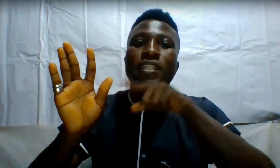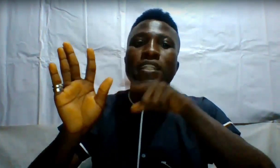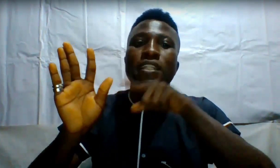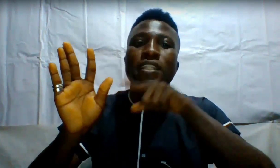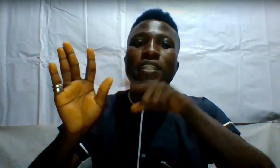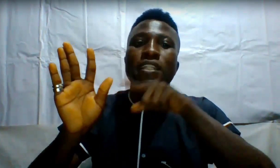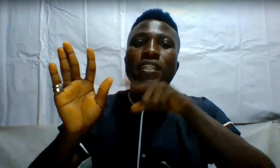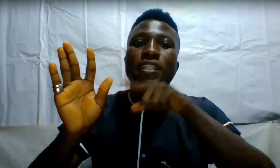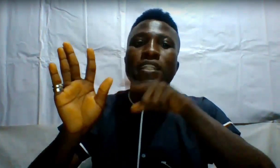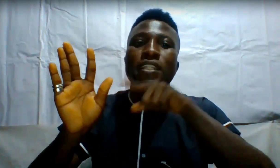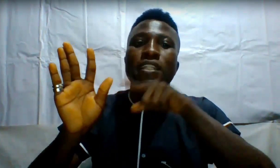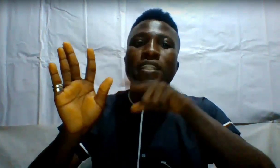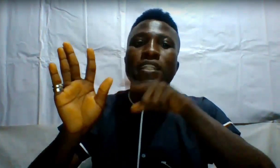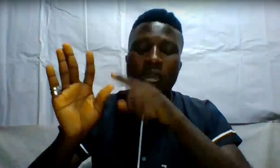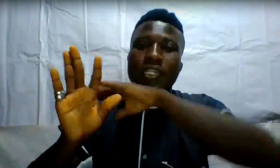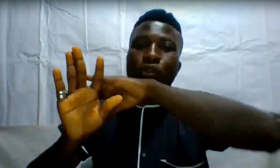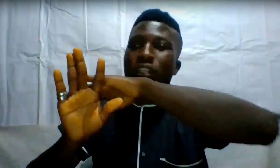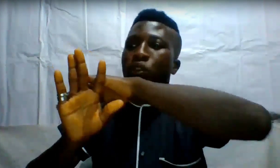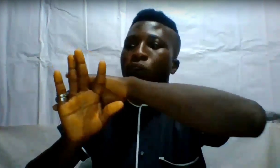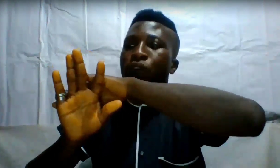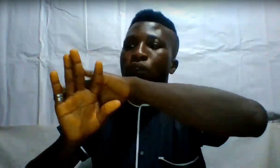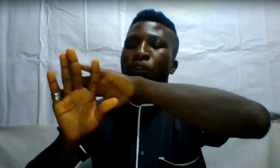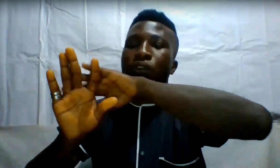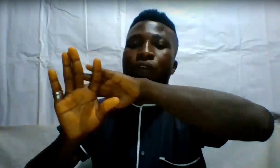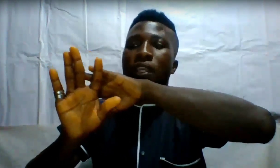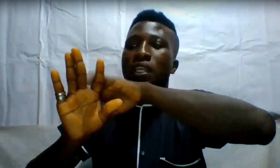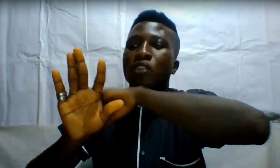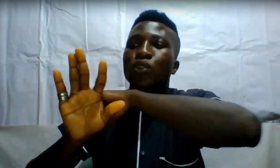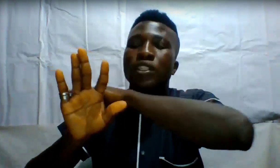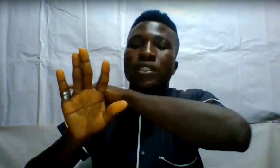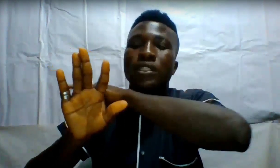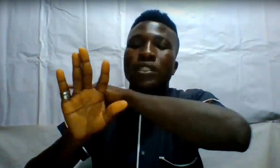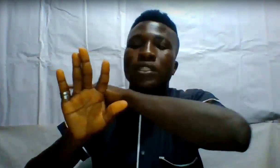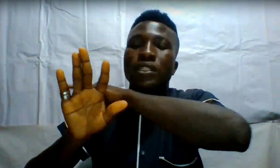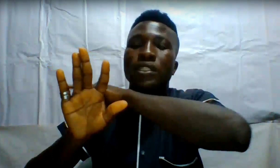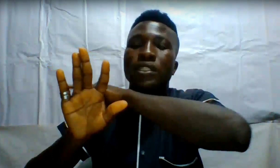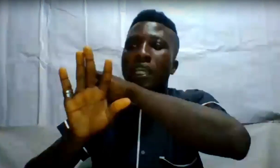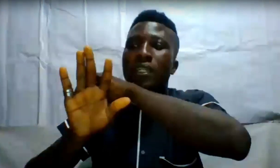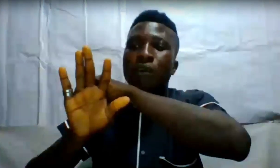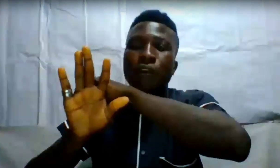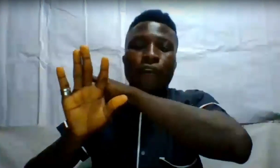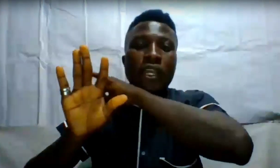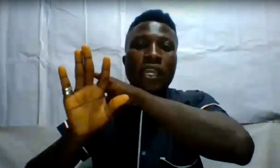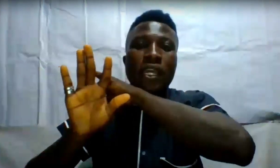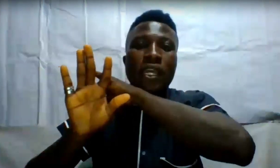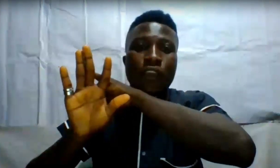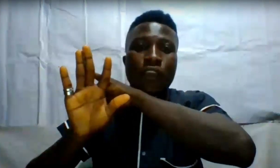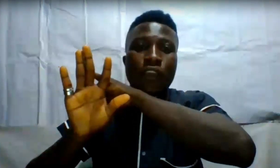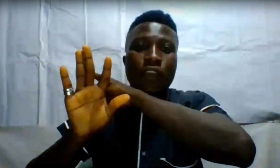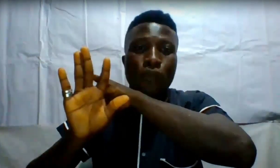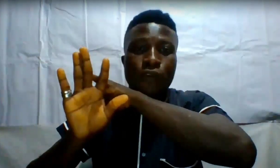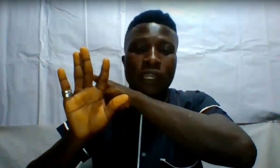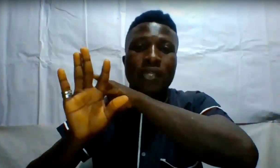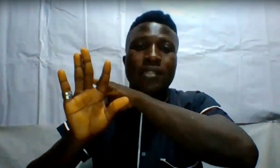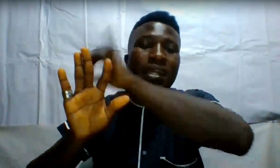thumb. And then the rest of your 3 fingers, which is the little finger, the ring finger, and your middle finger stands